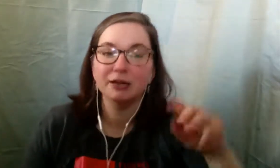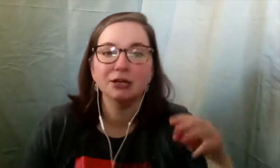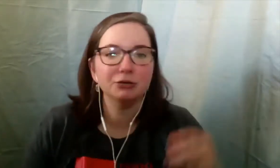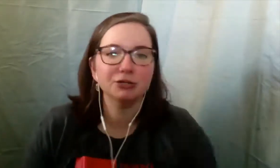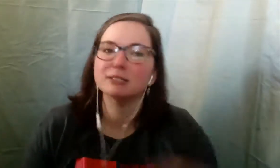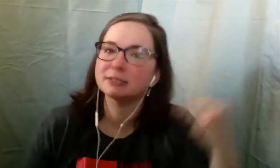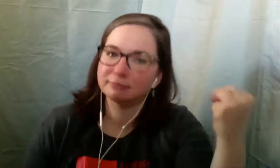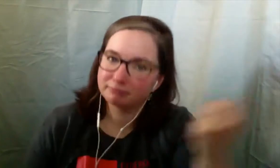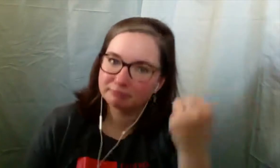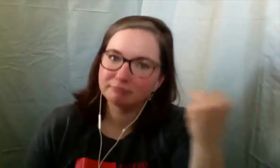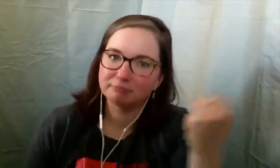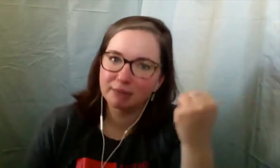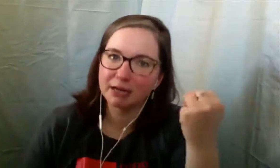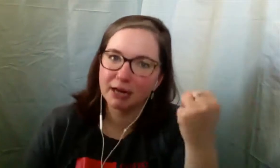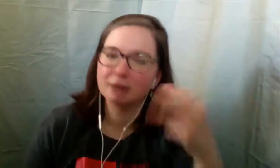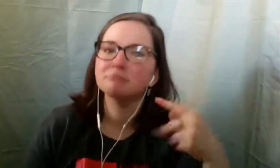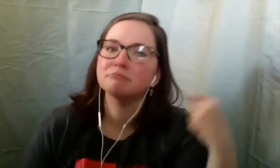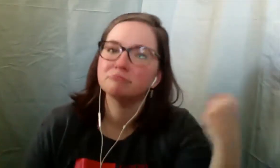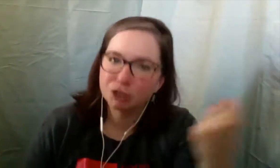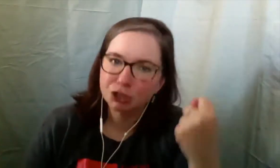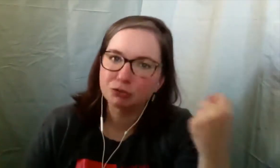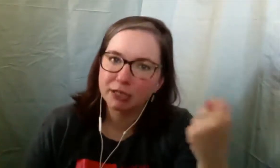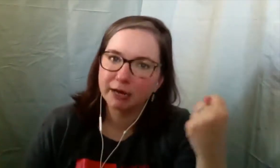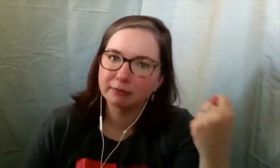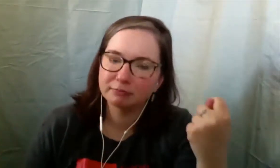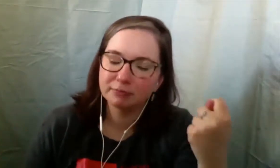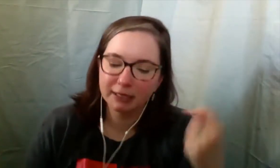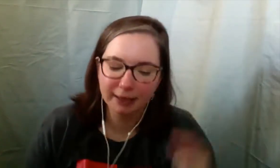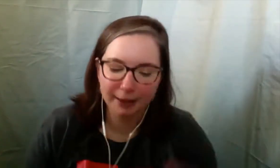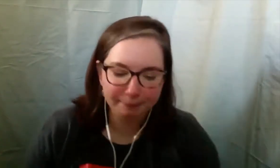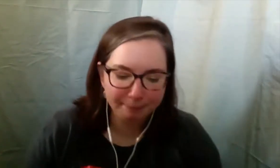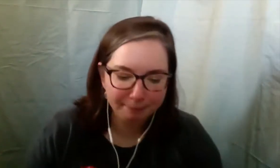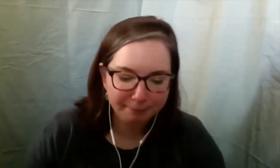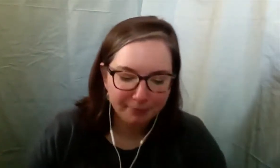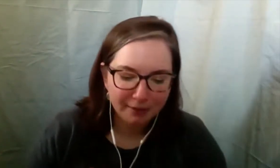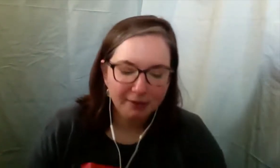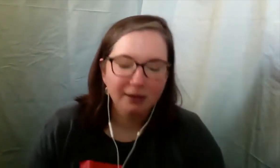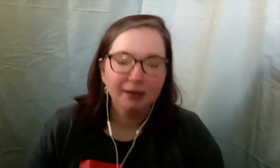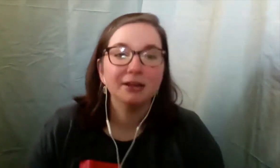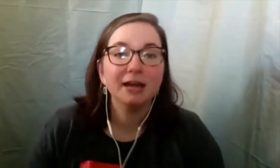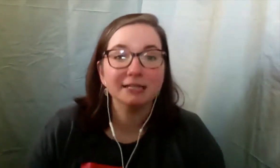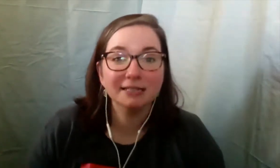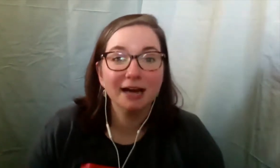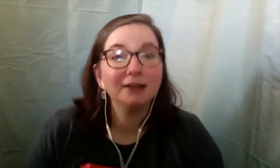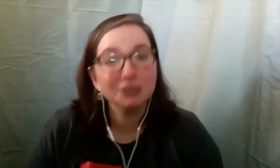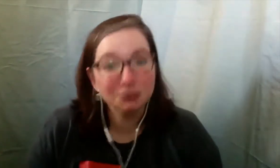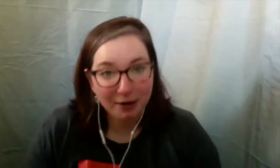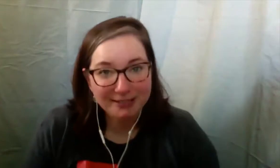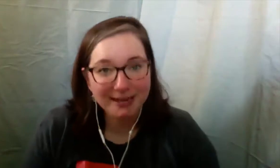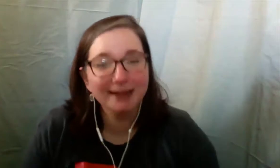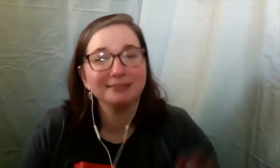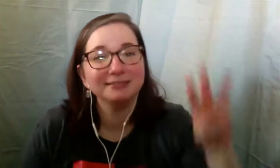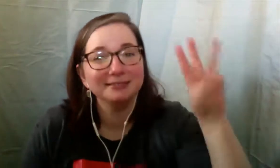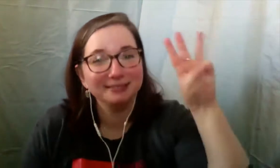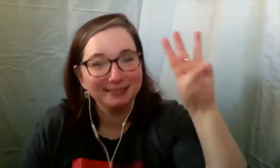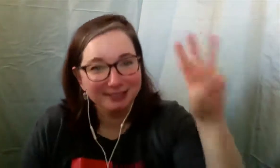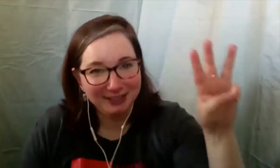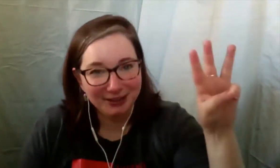just Monday, Tuesday, like that. The next sign is Wednesday. You're going to make a